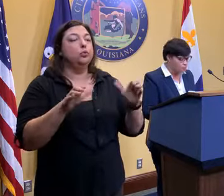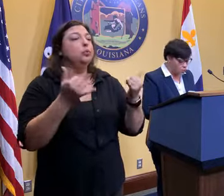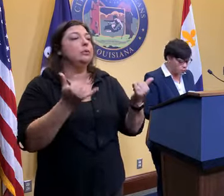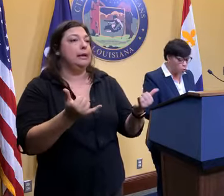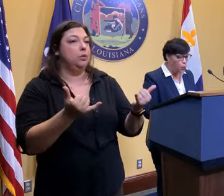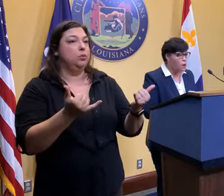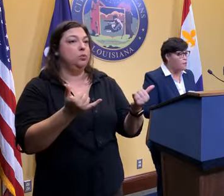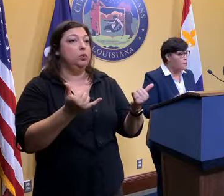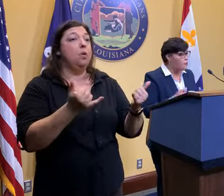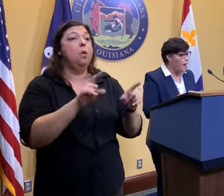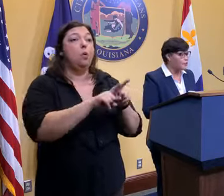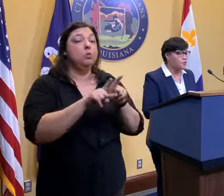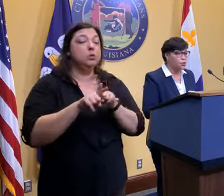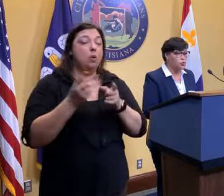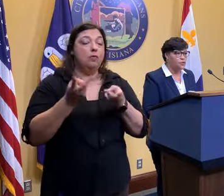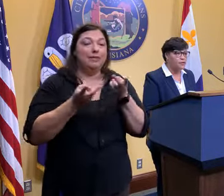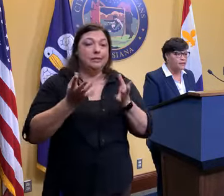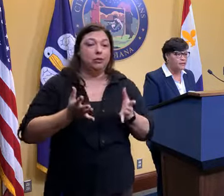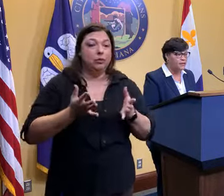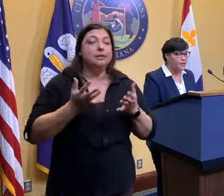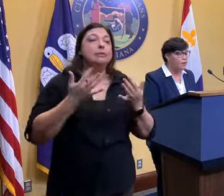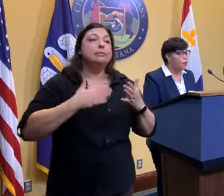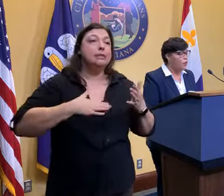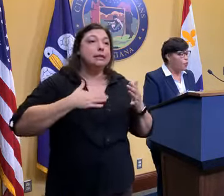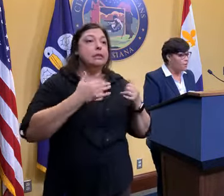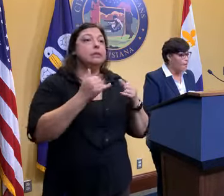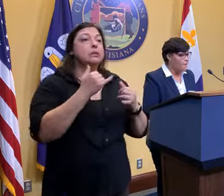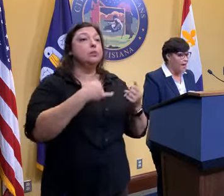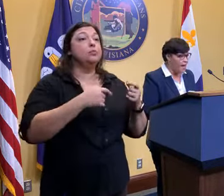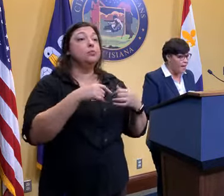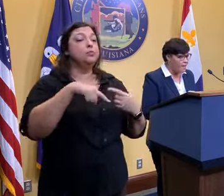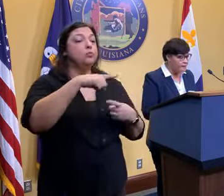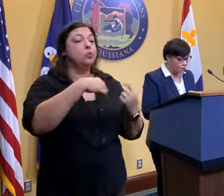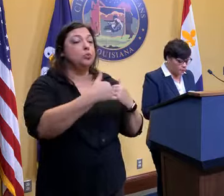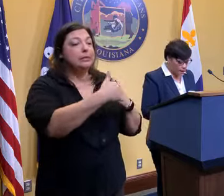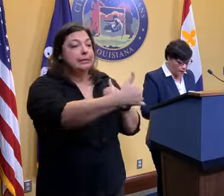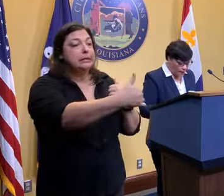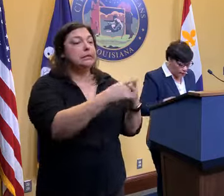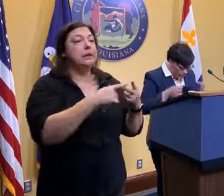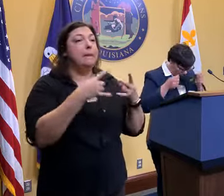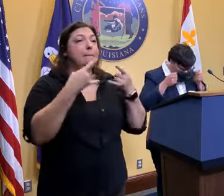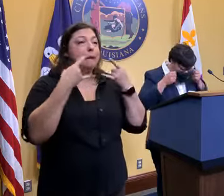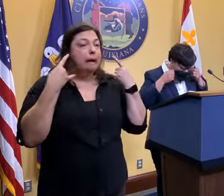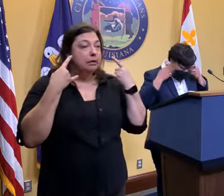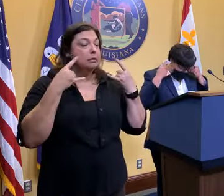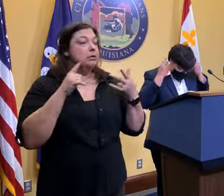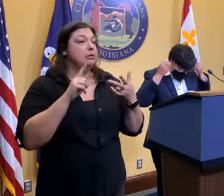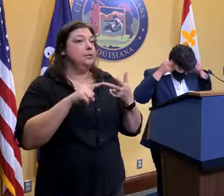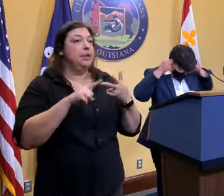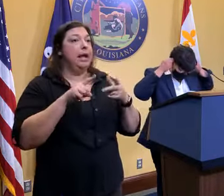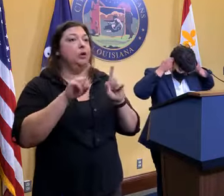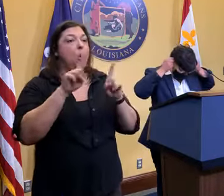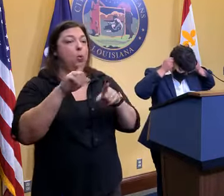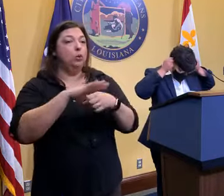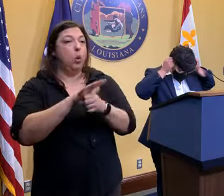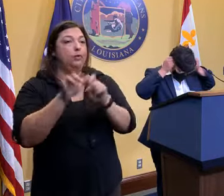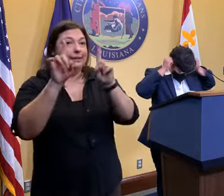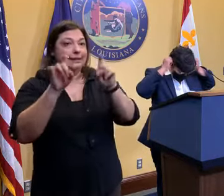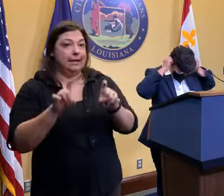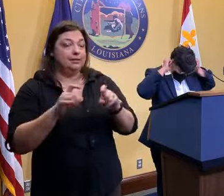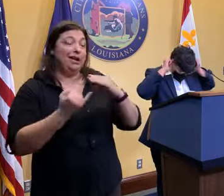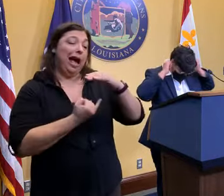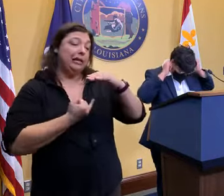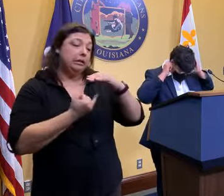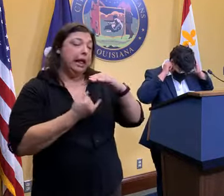our visitors. So practice social distancing, wear that mask, and get tested. Isolate